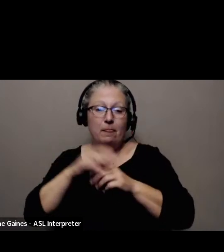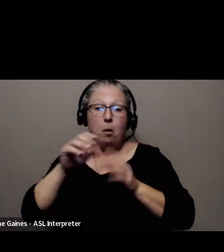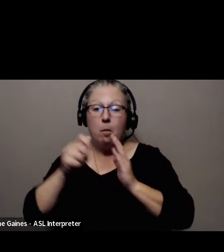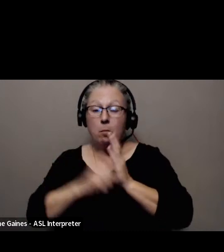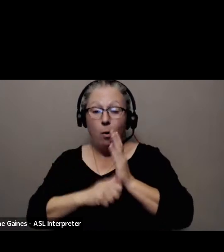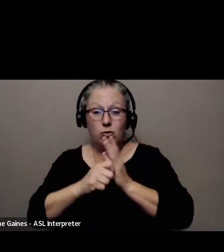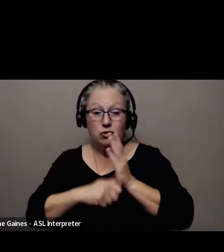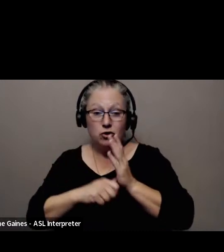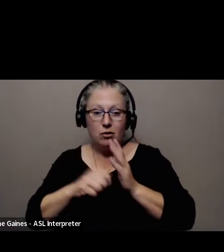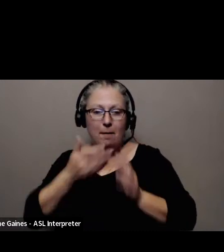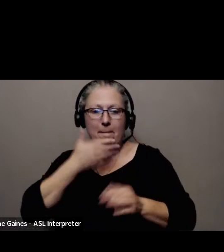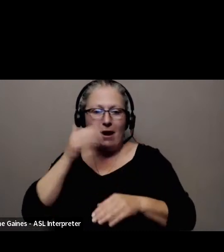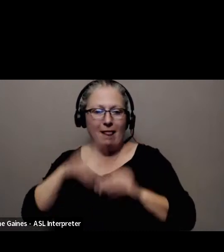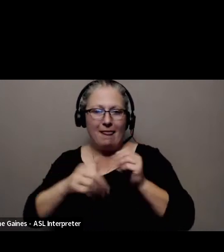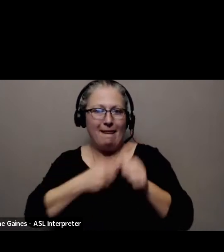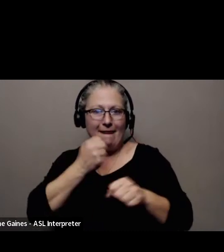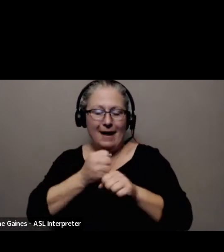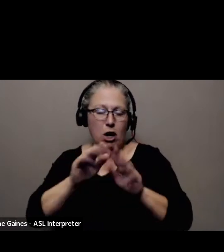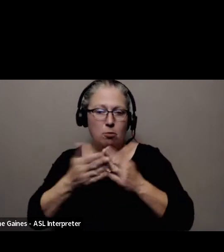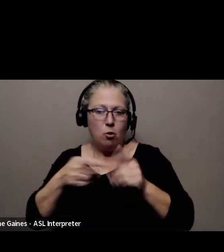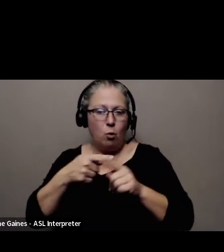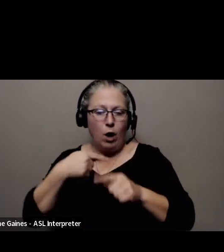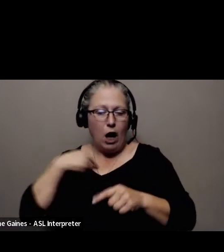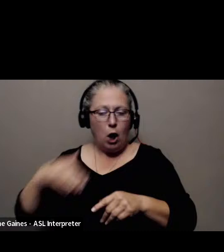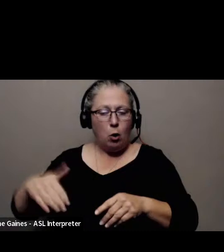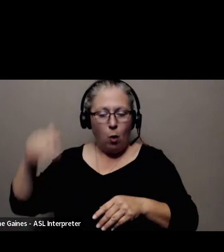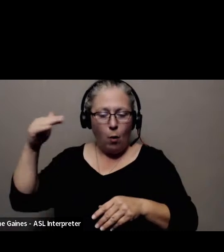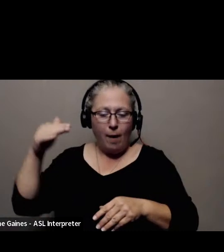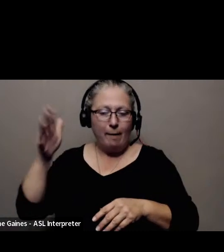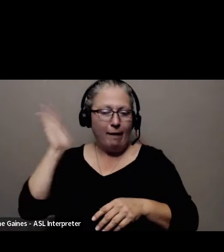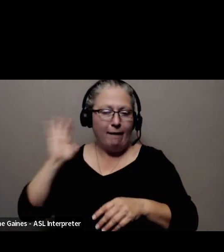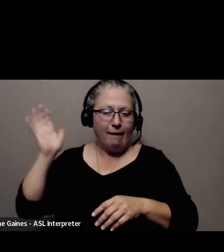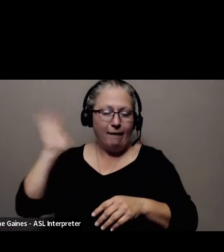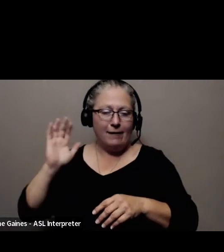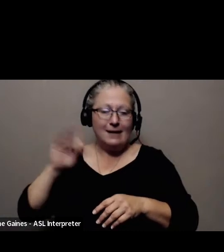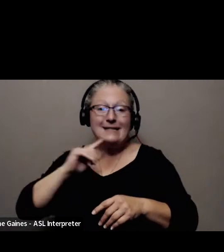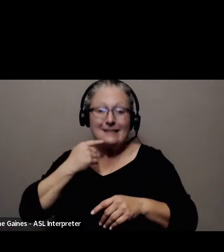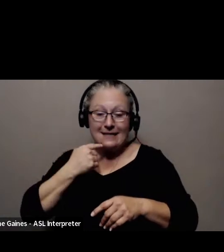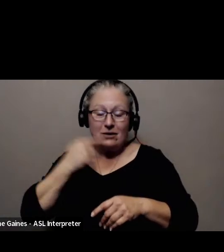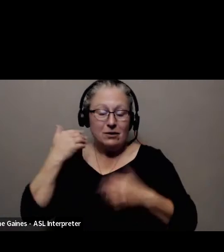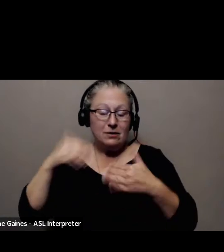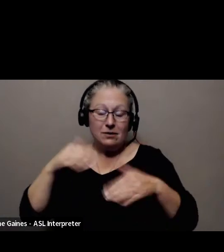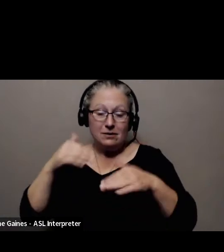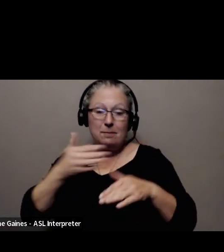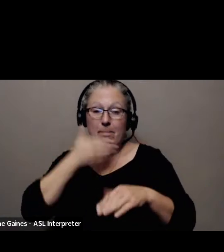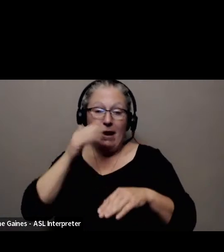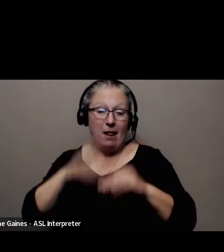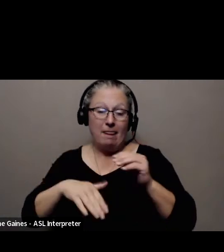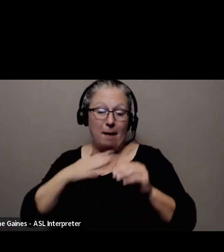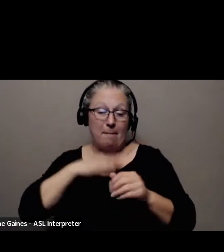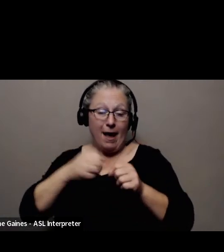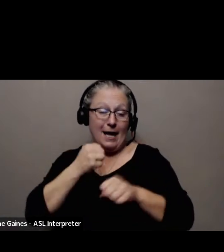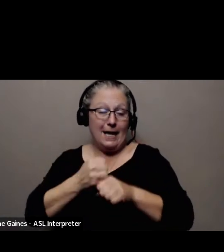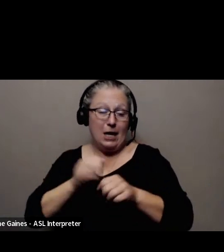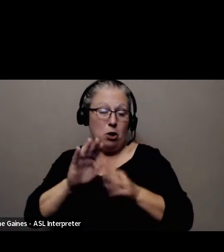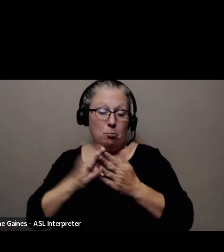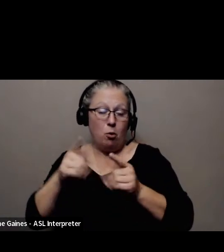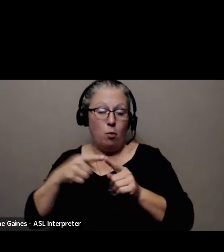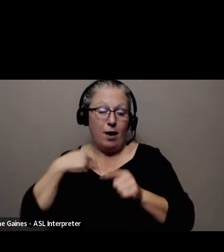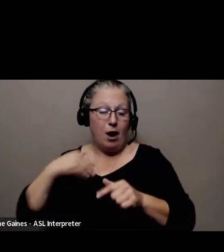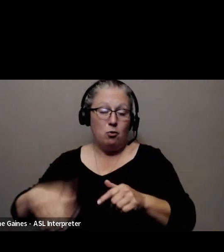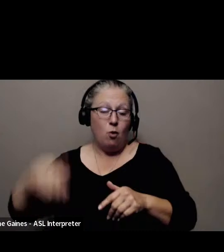brochures, they're better than the yearbooks I had when I grew up. And I'm serious. They are better than the yearbooks I had growing up. But I want to